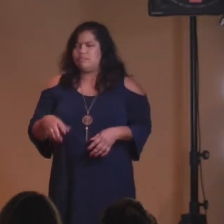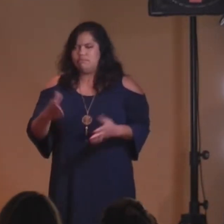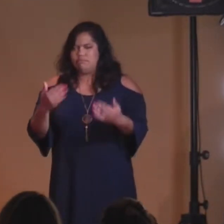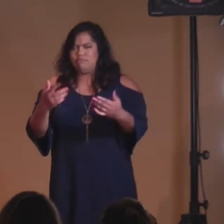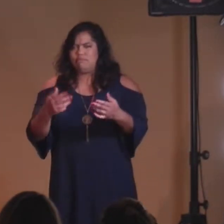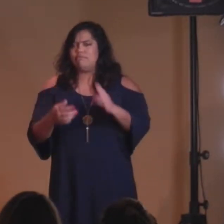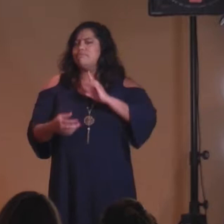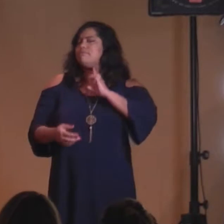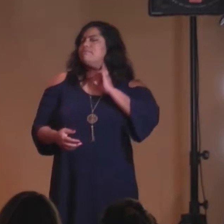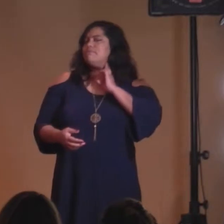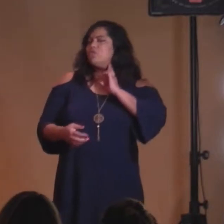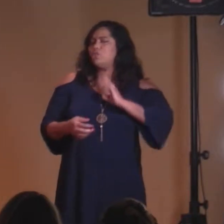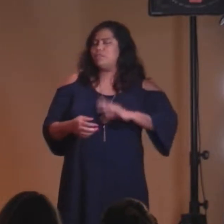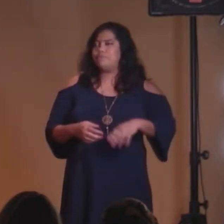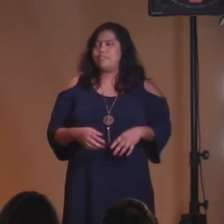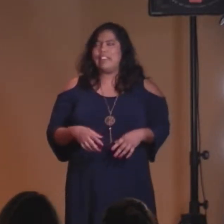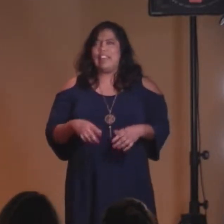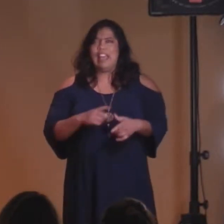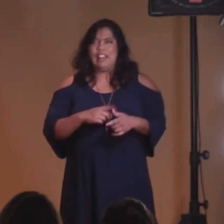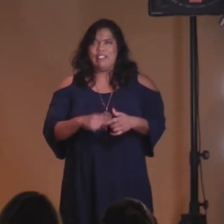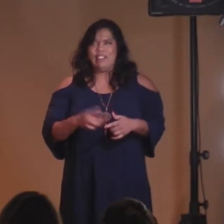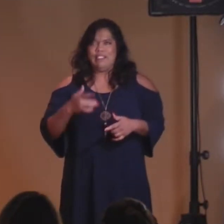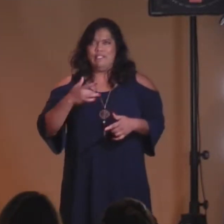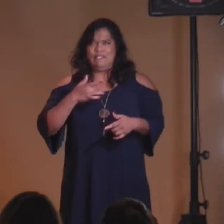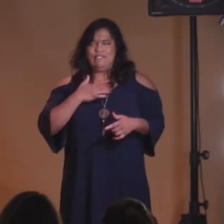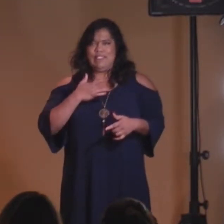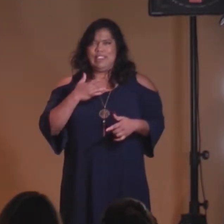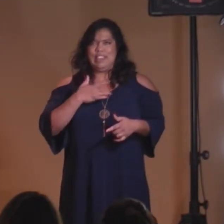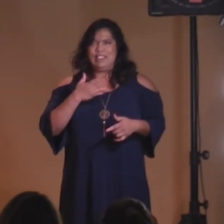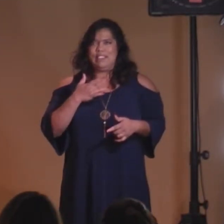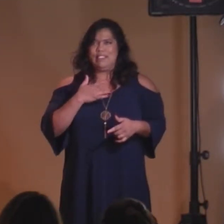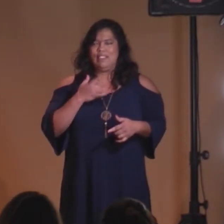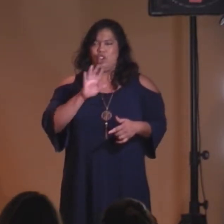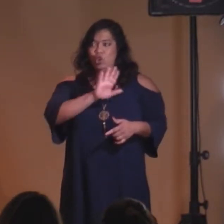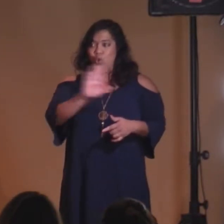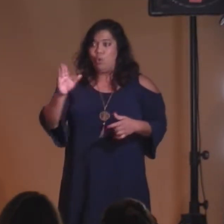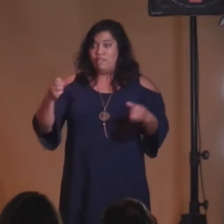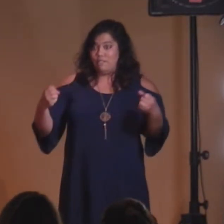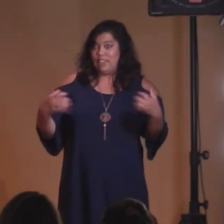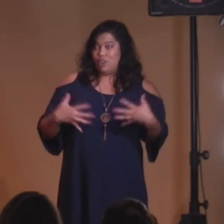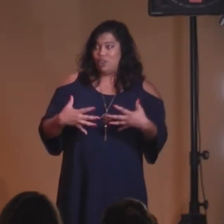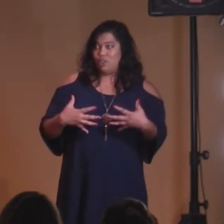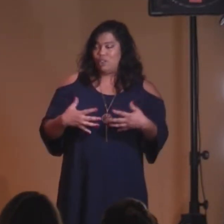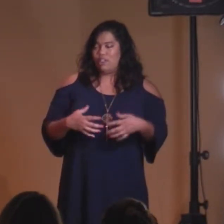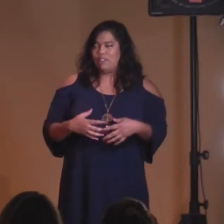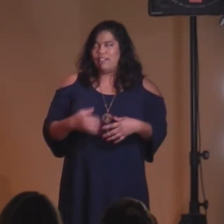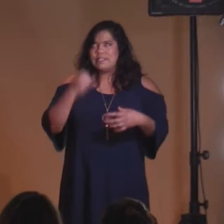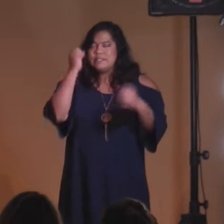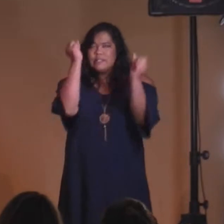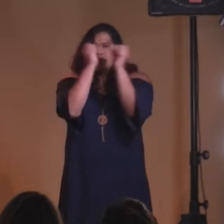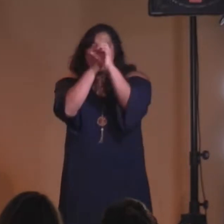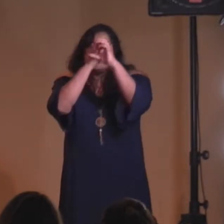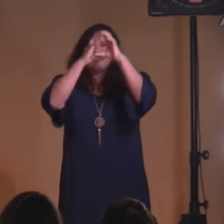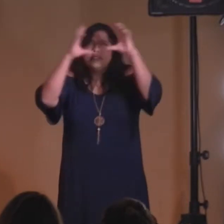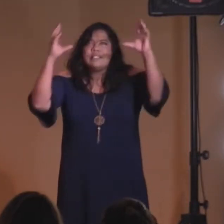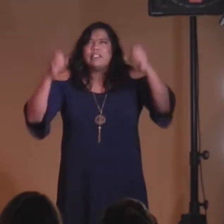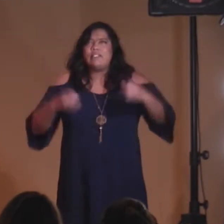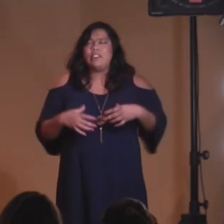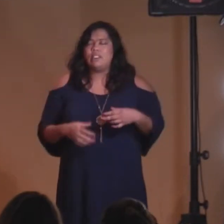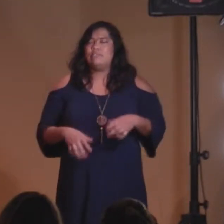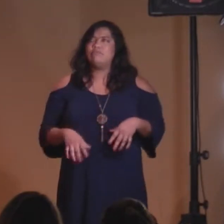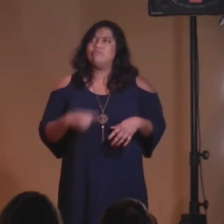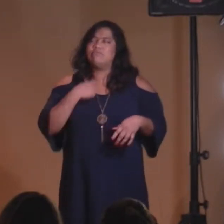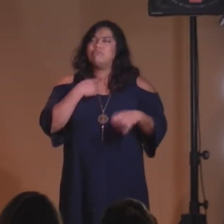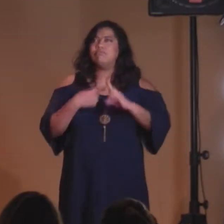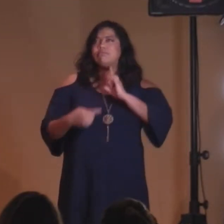here, and then imagine that thing that you fear. And I mean imagine. I don't just mean like, oh yes, I'm